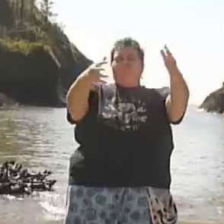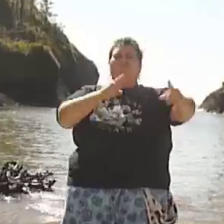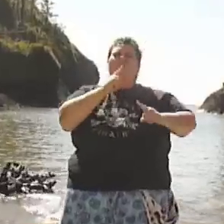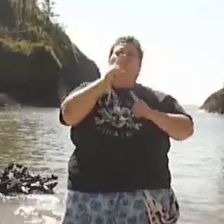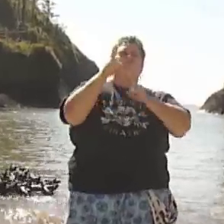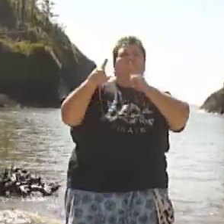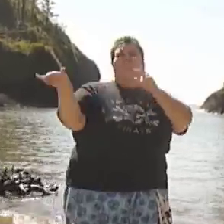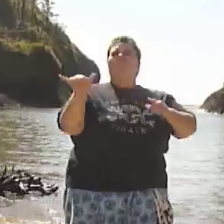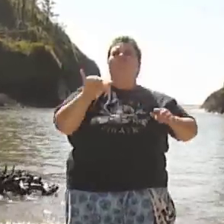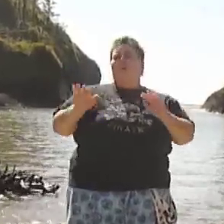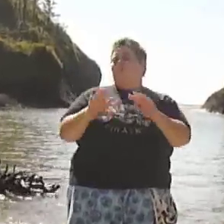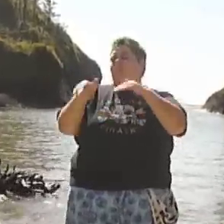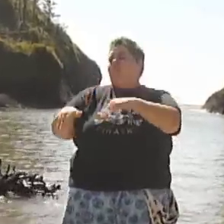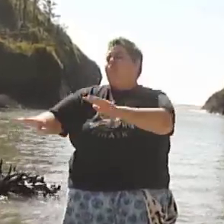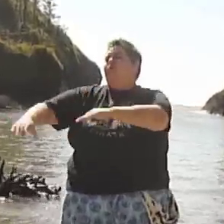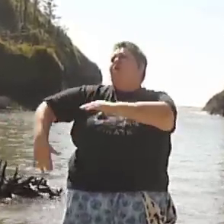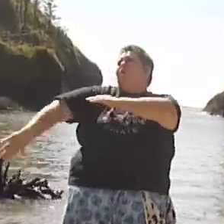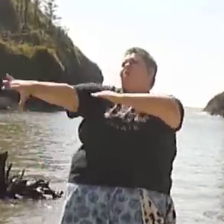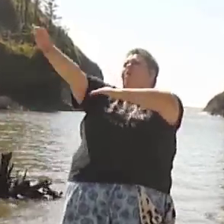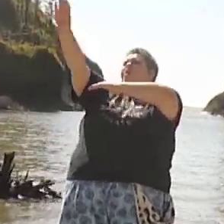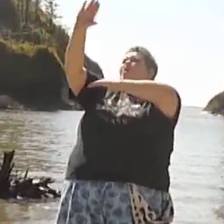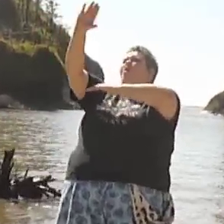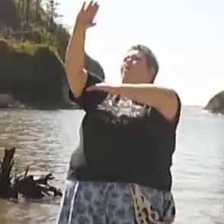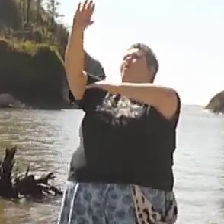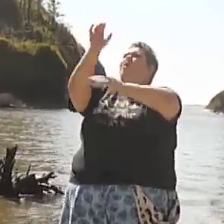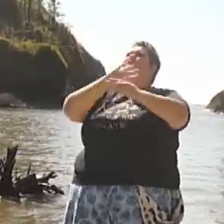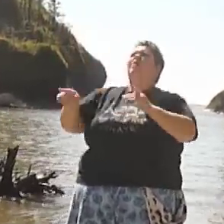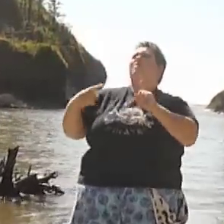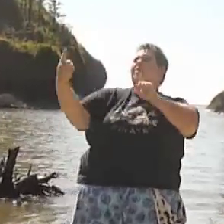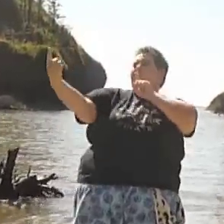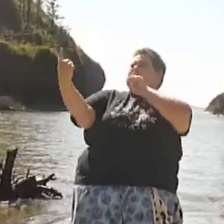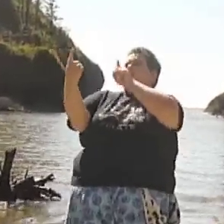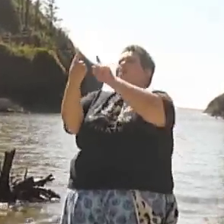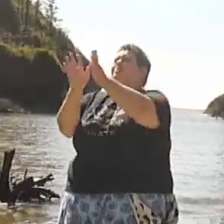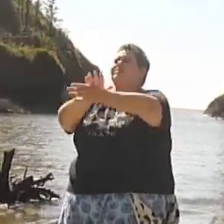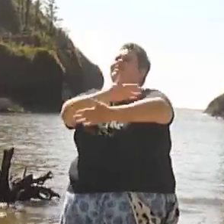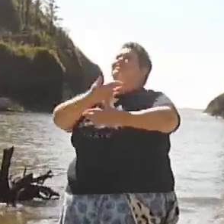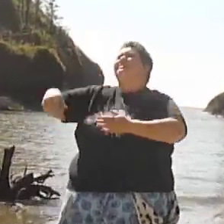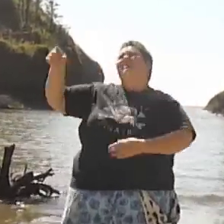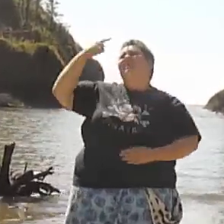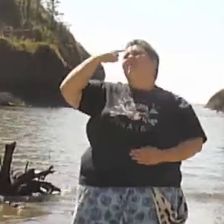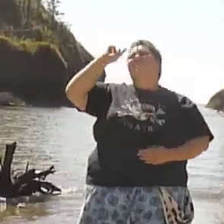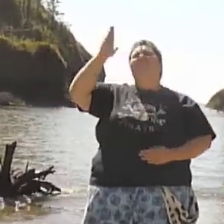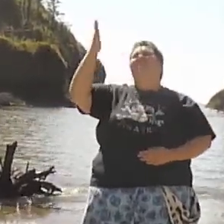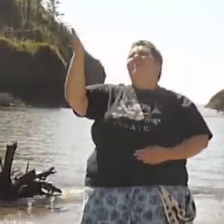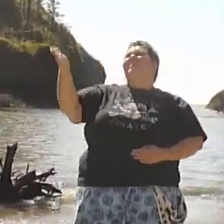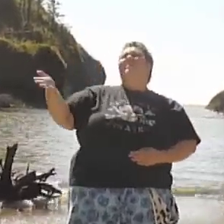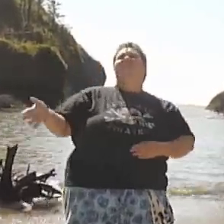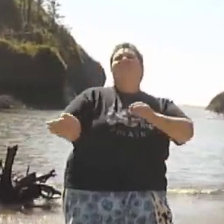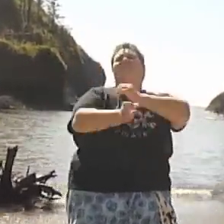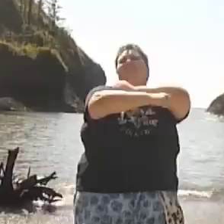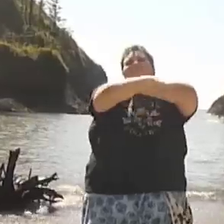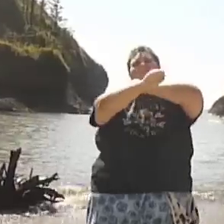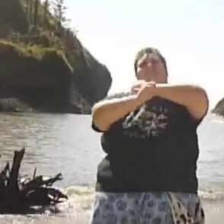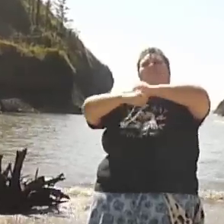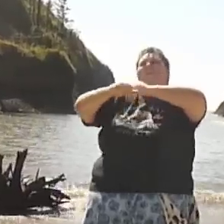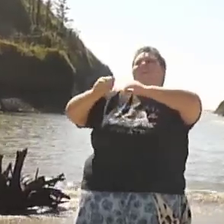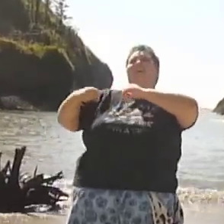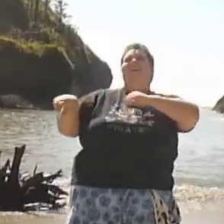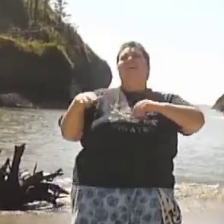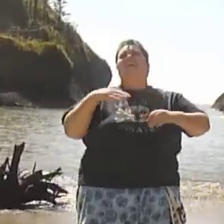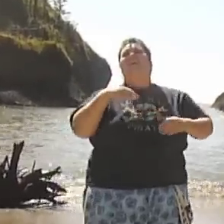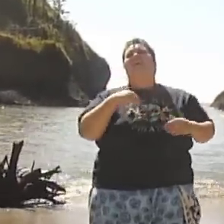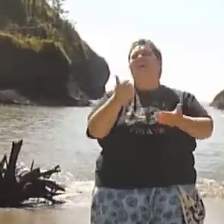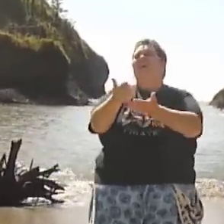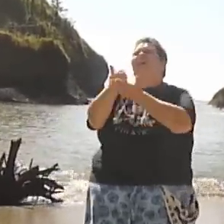the ocean waves are rolling. I dance to La Sirène, I'll sing to you. I'll gladly come and see you. La Sirène,